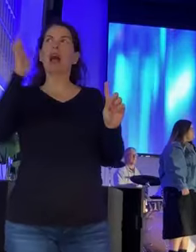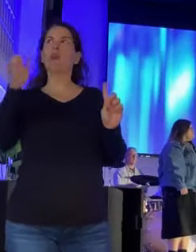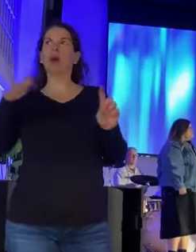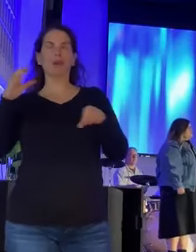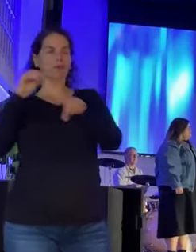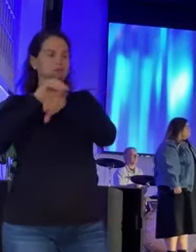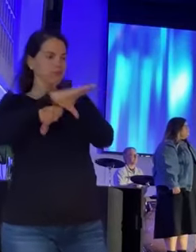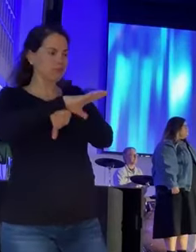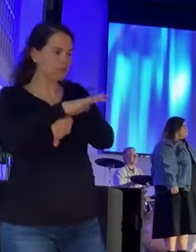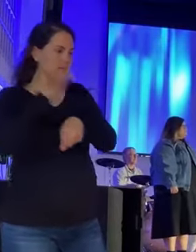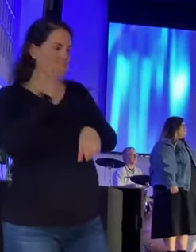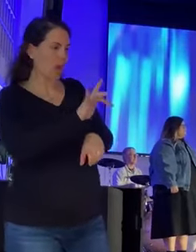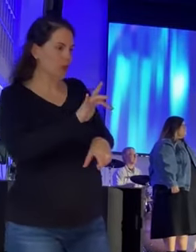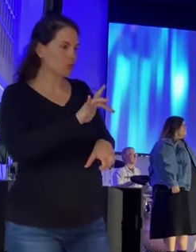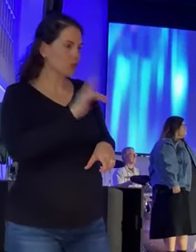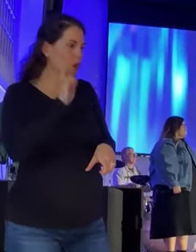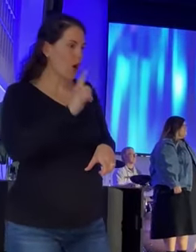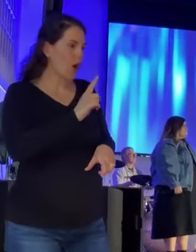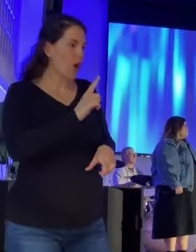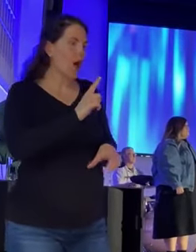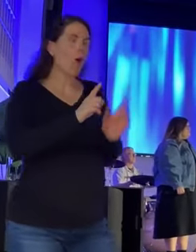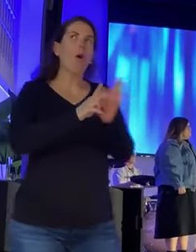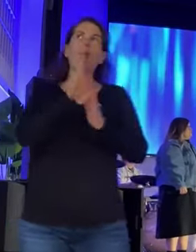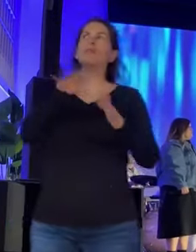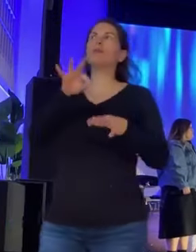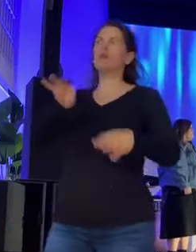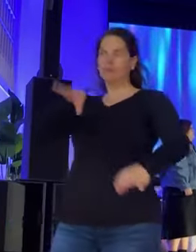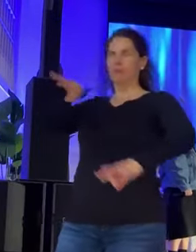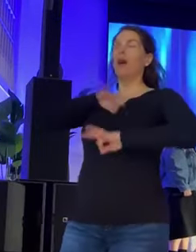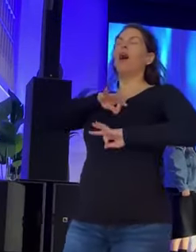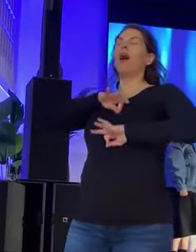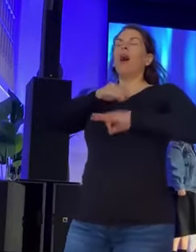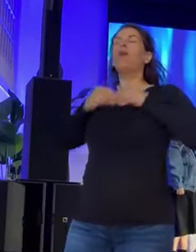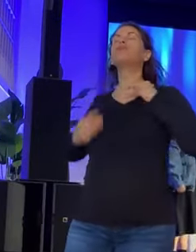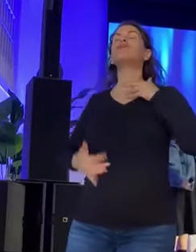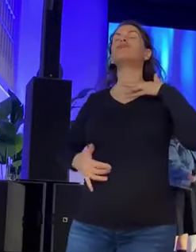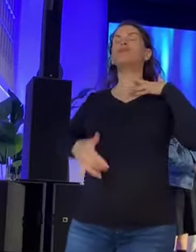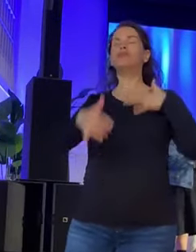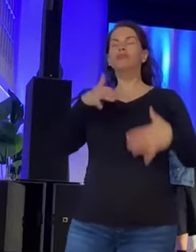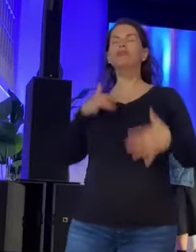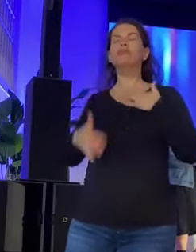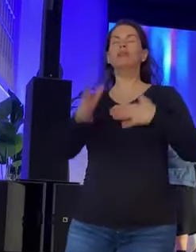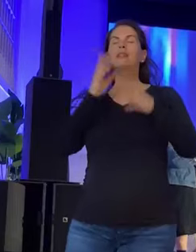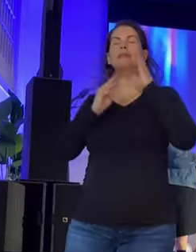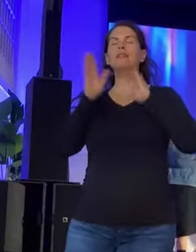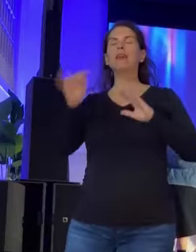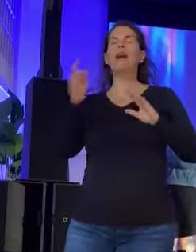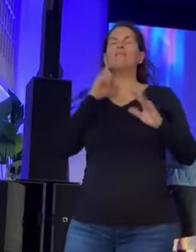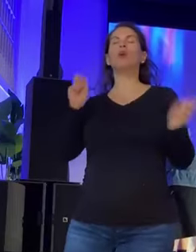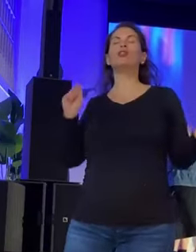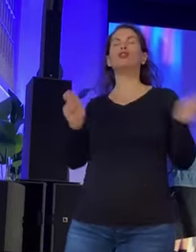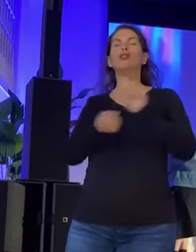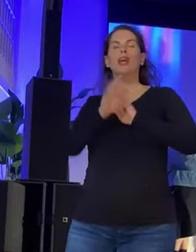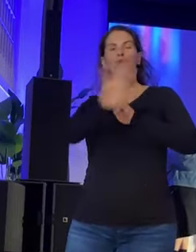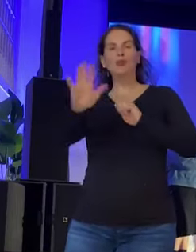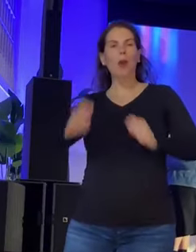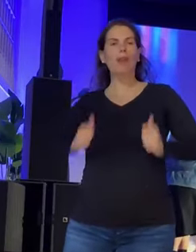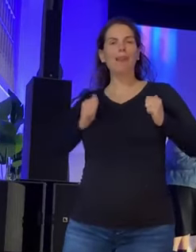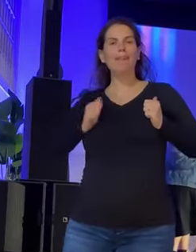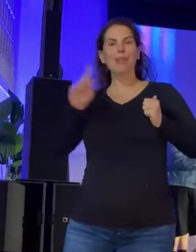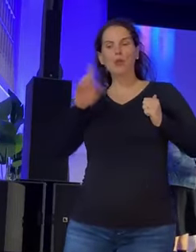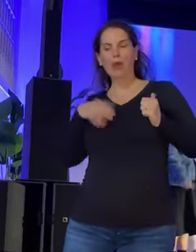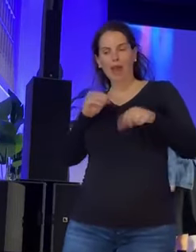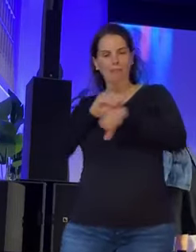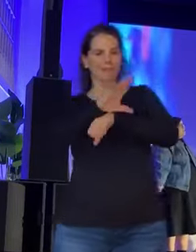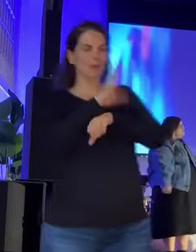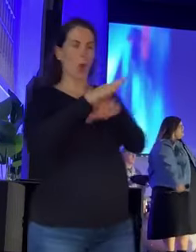revive you so that His Holy Spirit can flow in and through you to bring revival to your neighbor, to